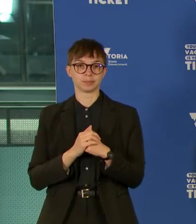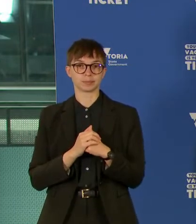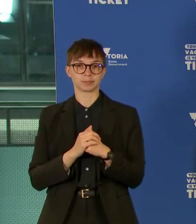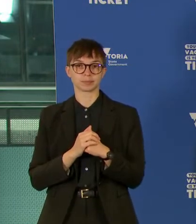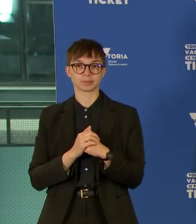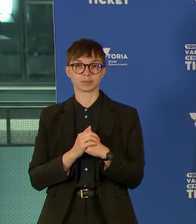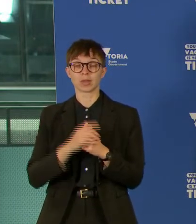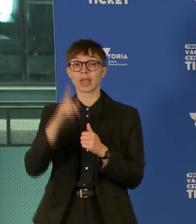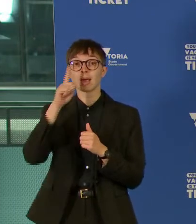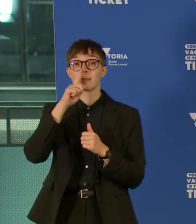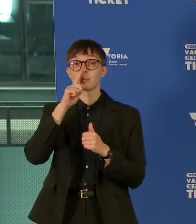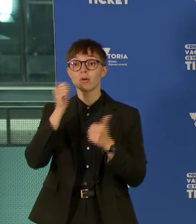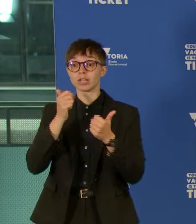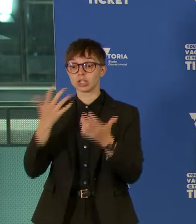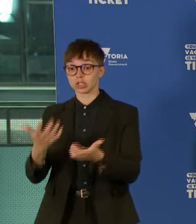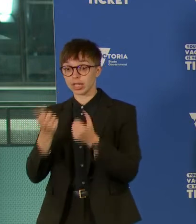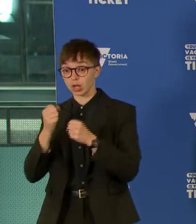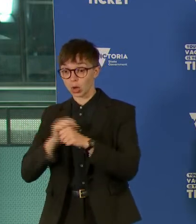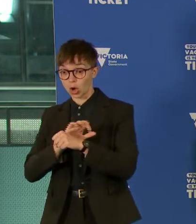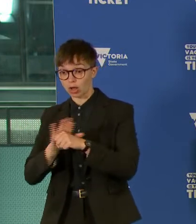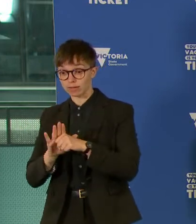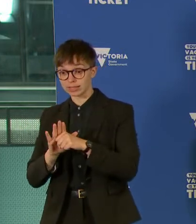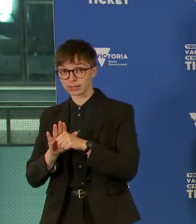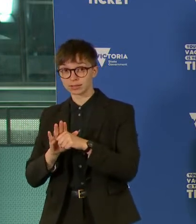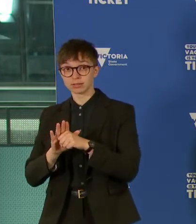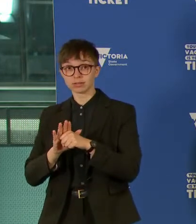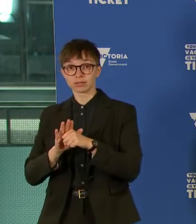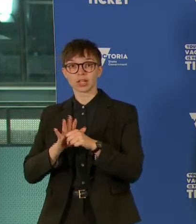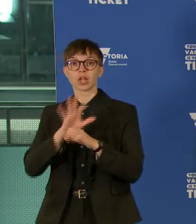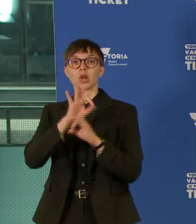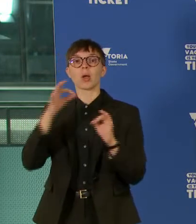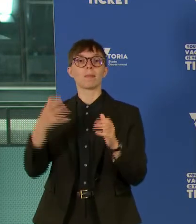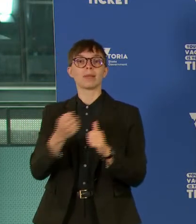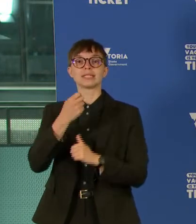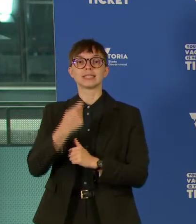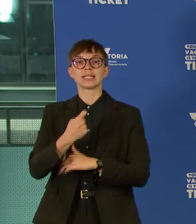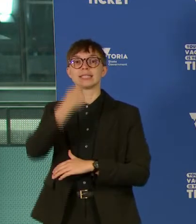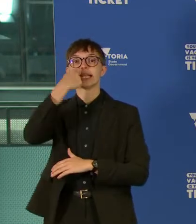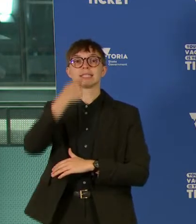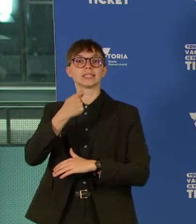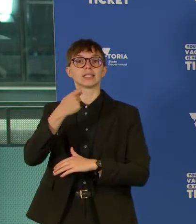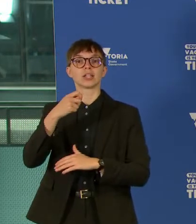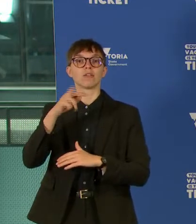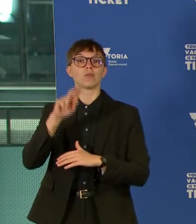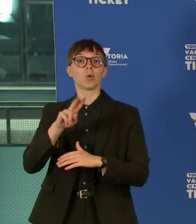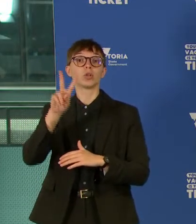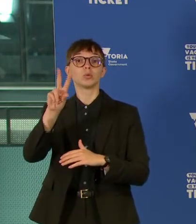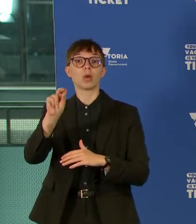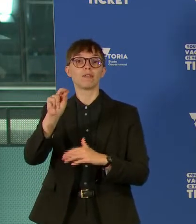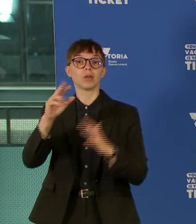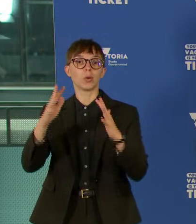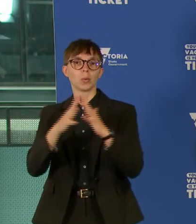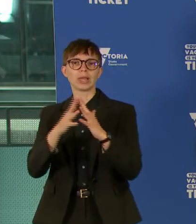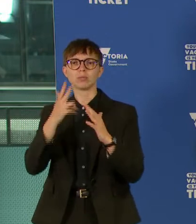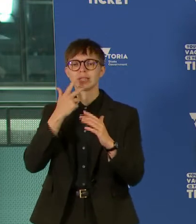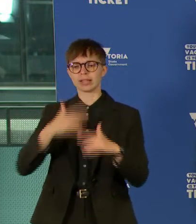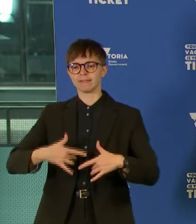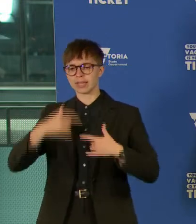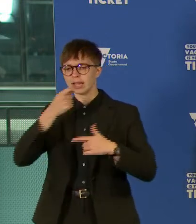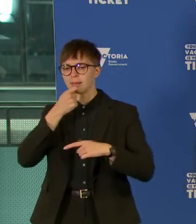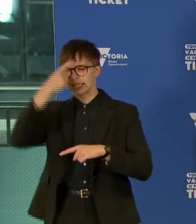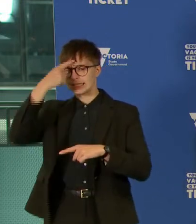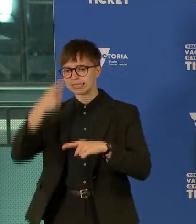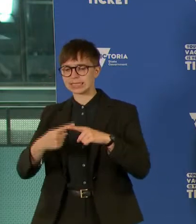if they've previously had COVID-19, up from the current 8 weeks. Individuals will